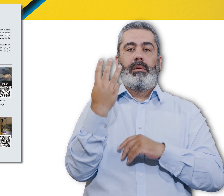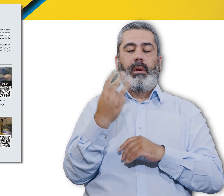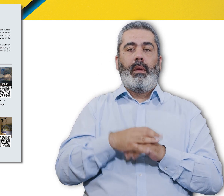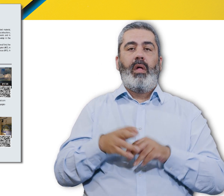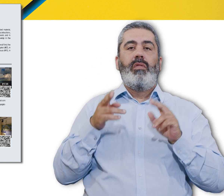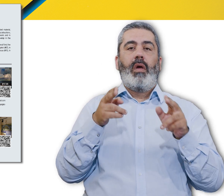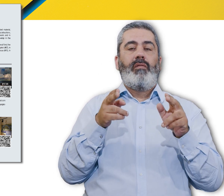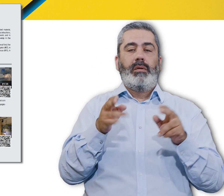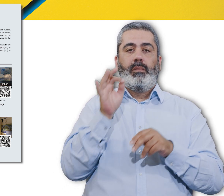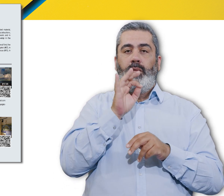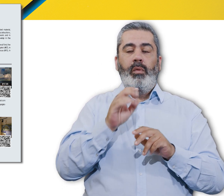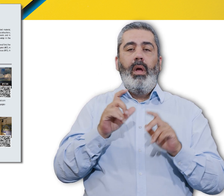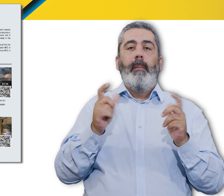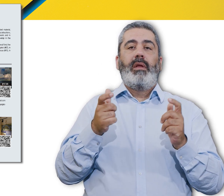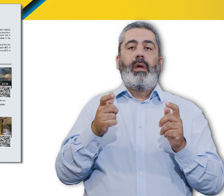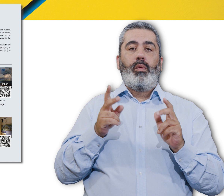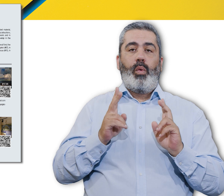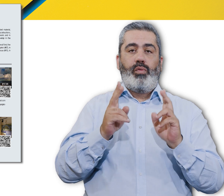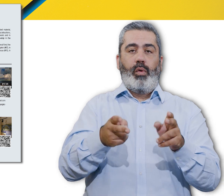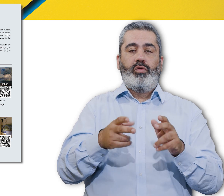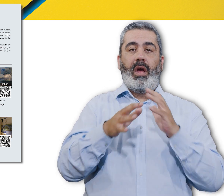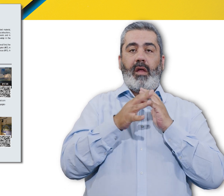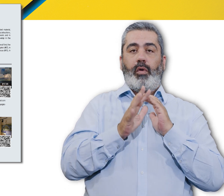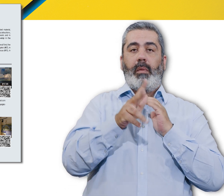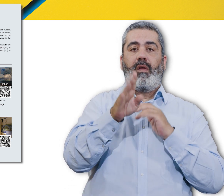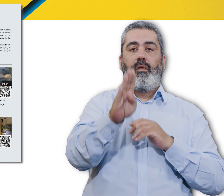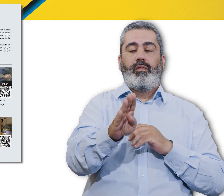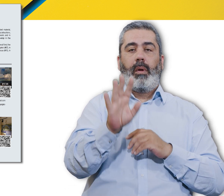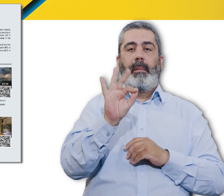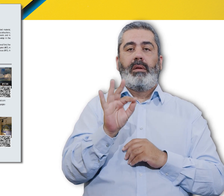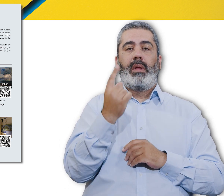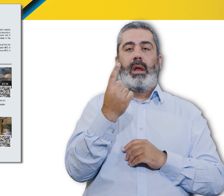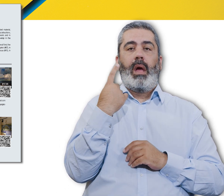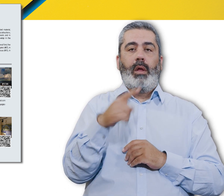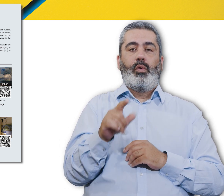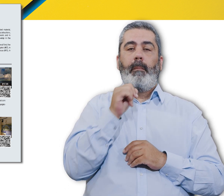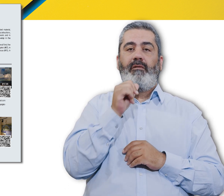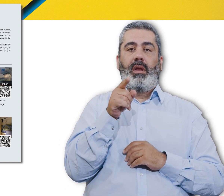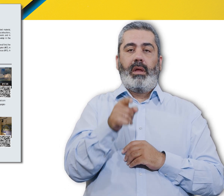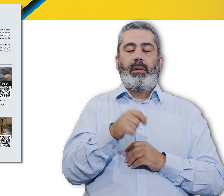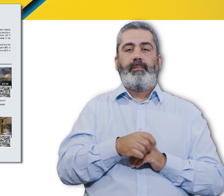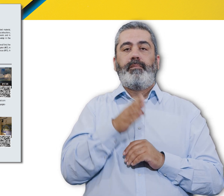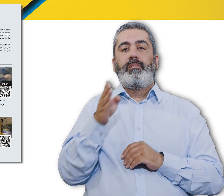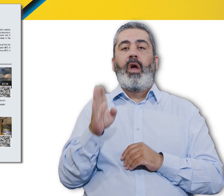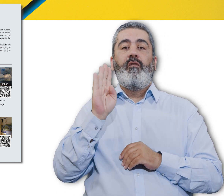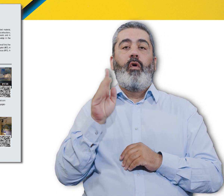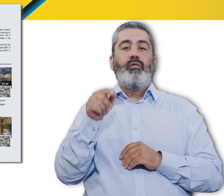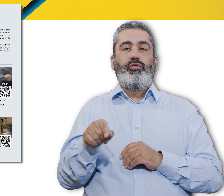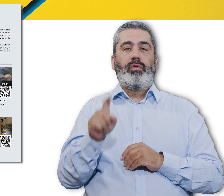kppapigo@gmail.com. Address 44,004 Mikropepiko, Metsovo, number 265. Phone